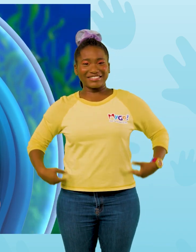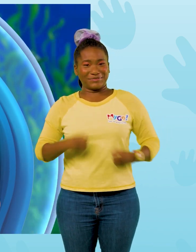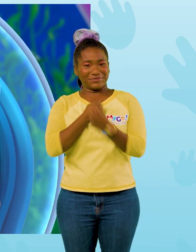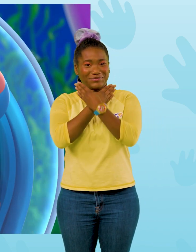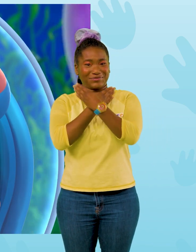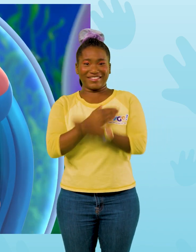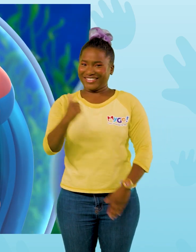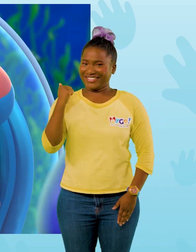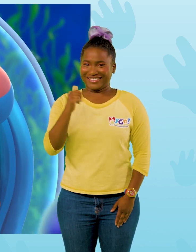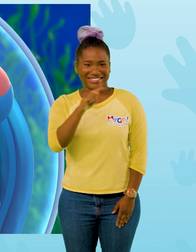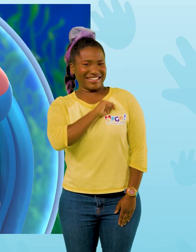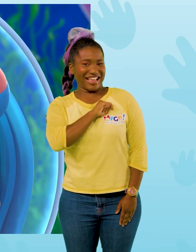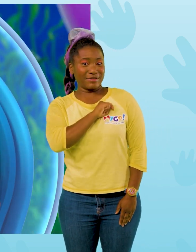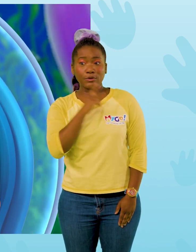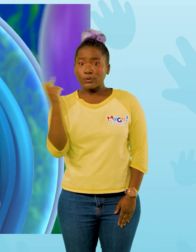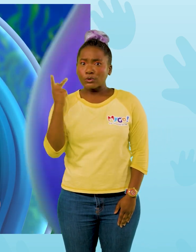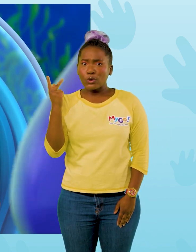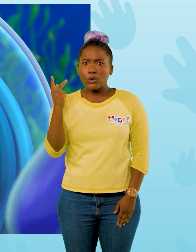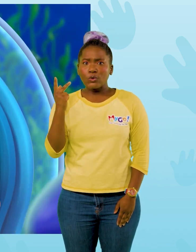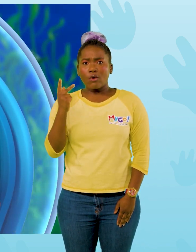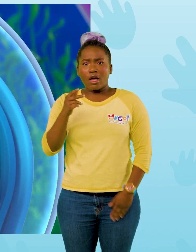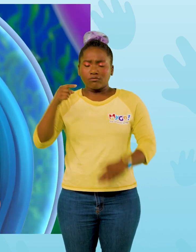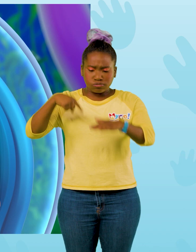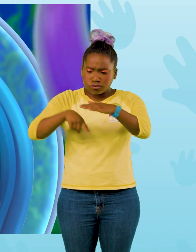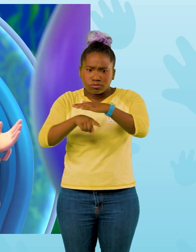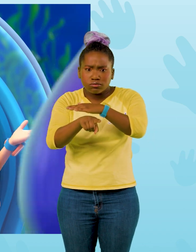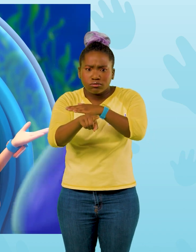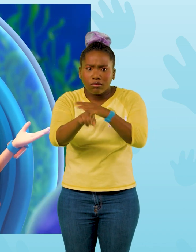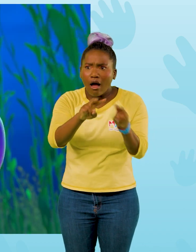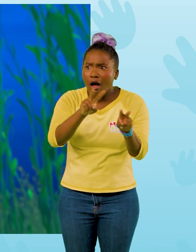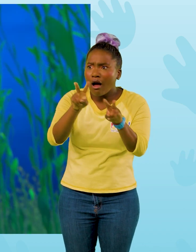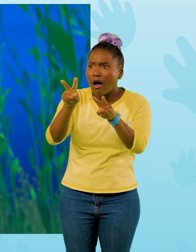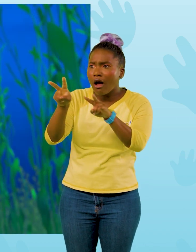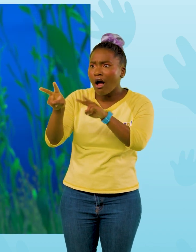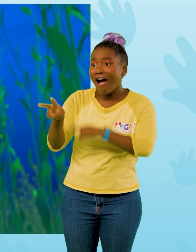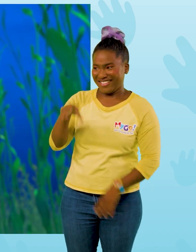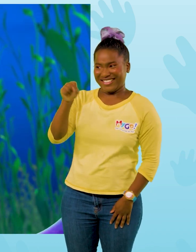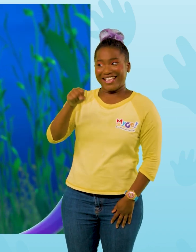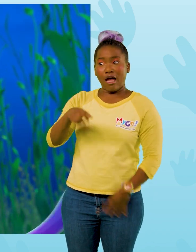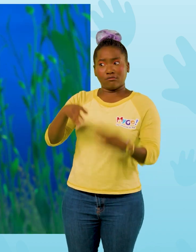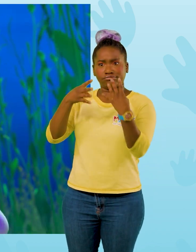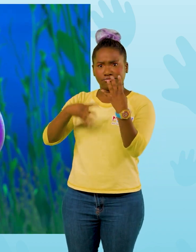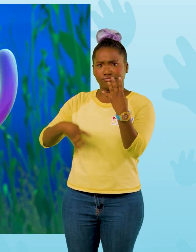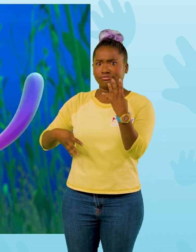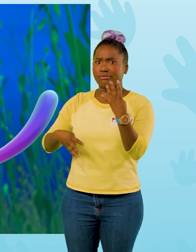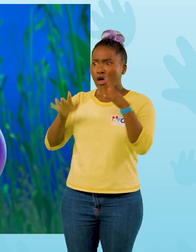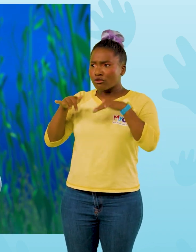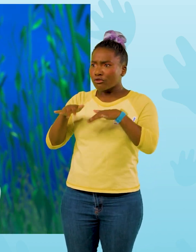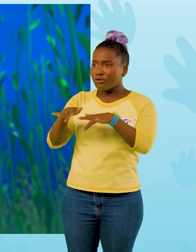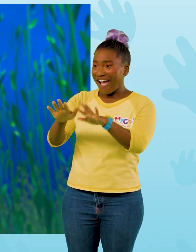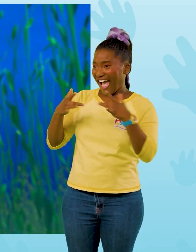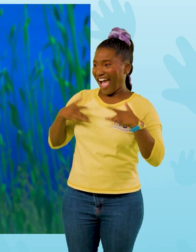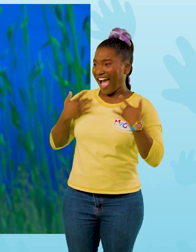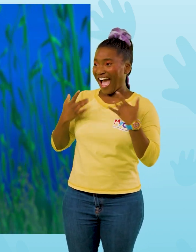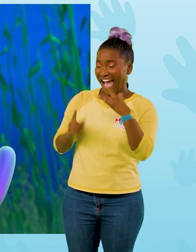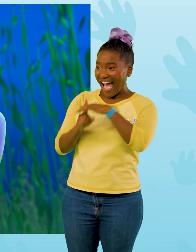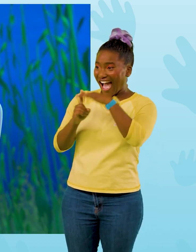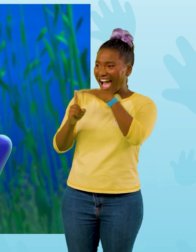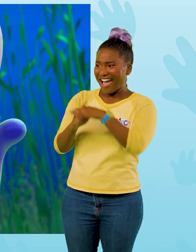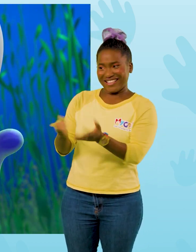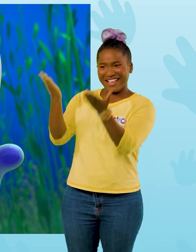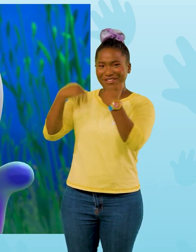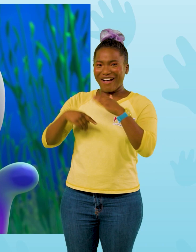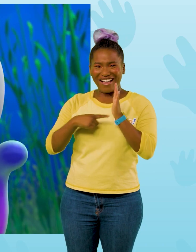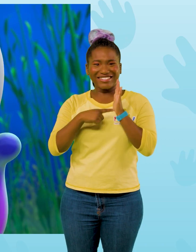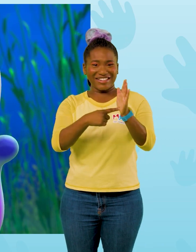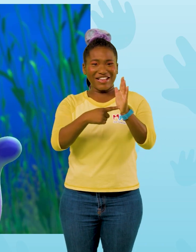Blippi, and this is Tabs. We're down here to see what's in the ocean. Oh yeah, there's a lot. The ocean's full of surprises. I'll